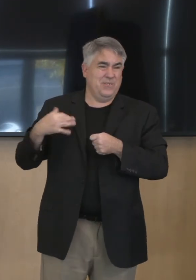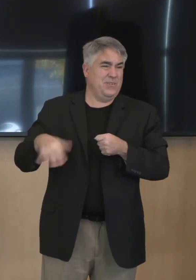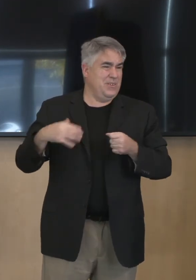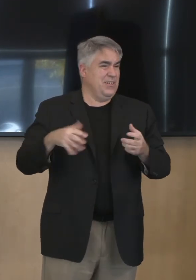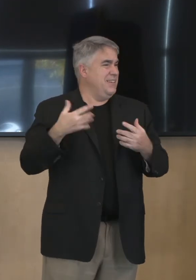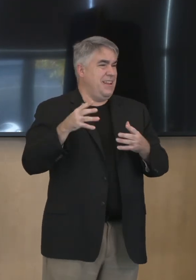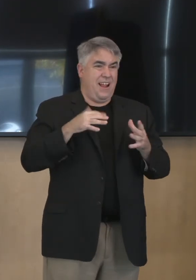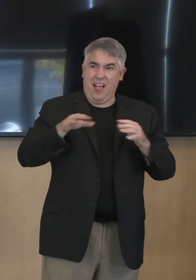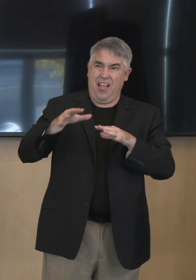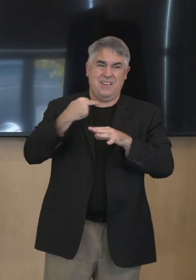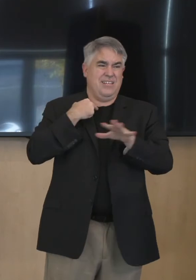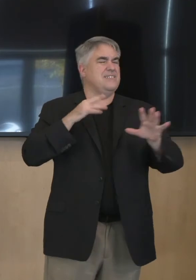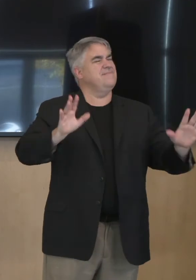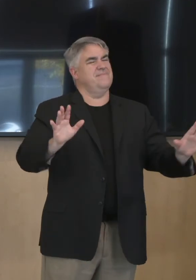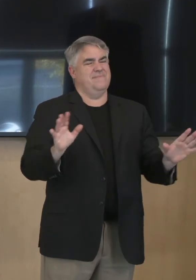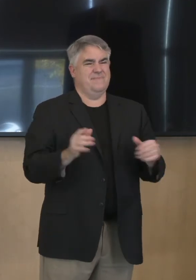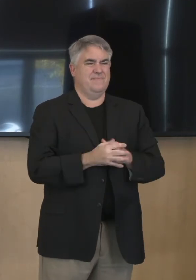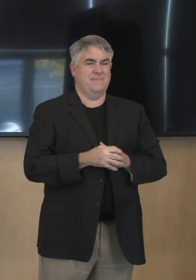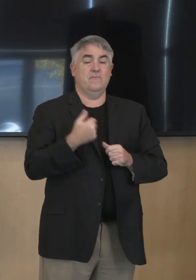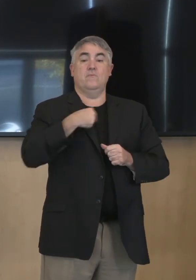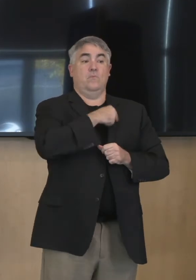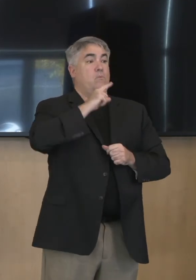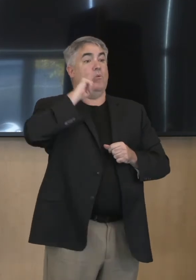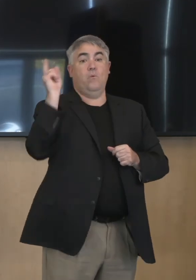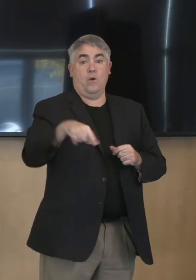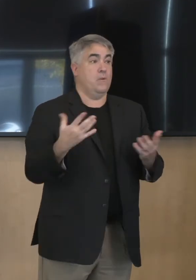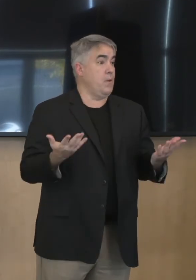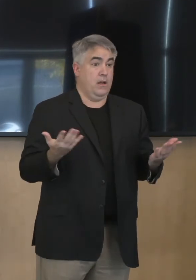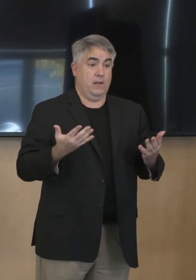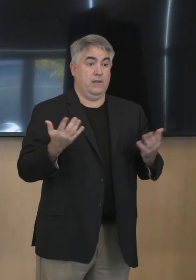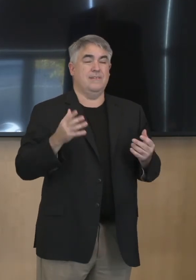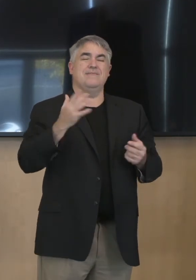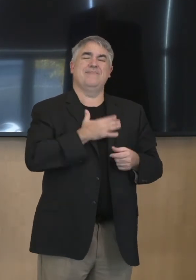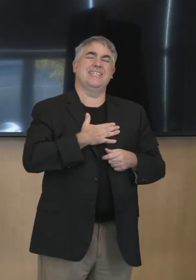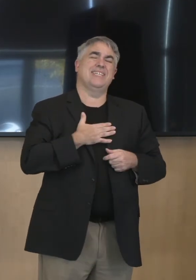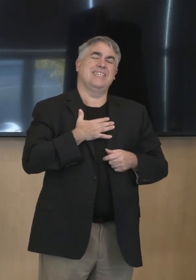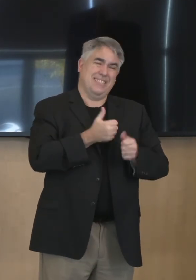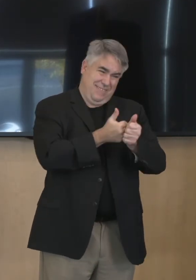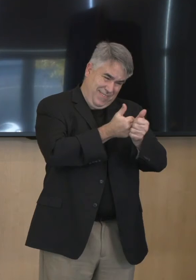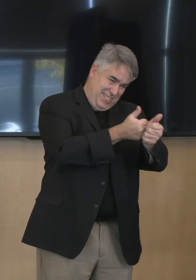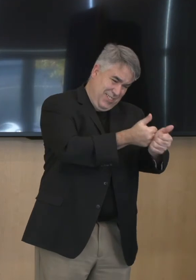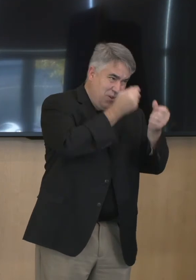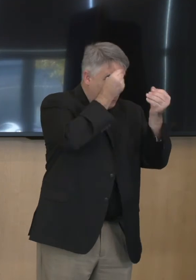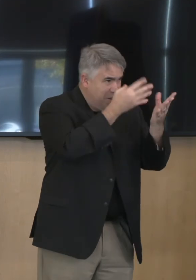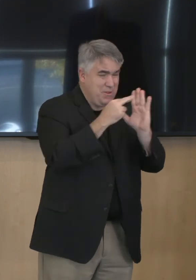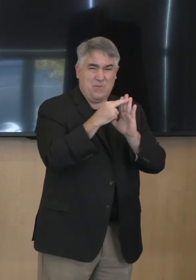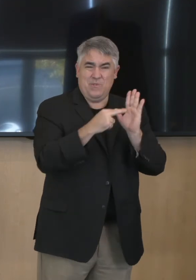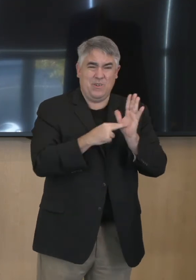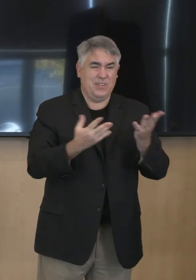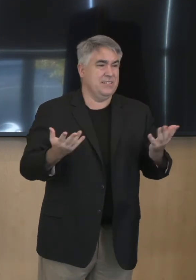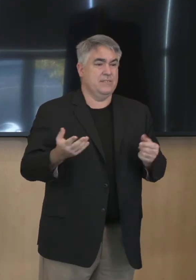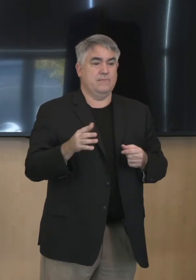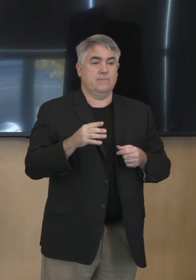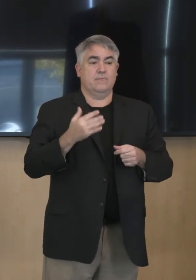as effective as the broad-spread cooperation and compliance and the enforcement to ensure that. I want to thank Mayor Todd Gloria,